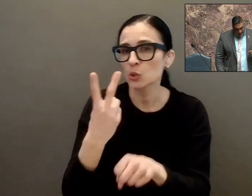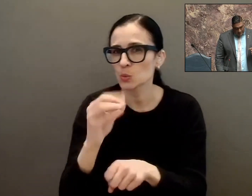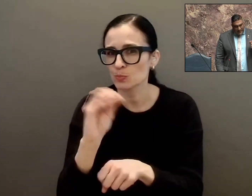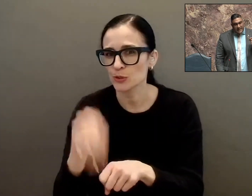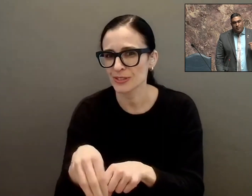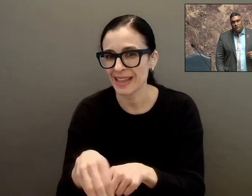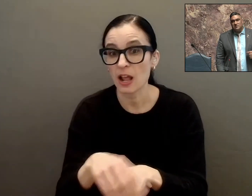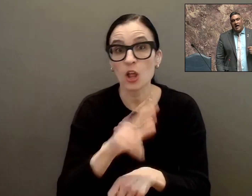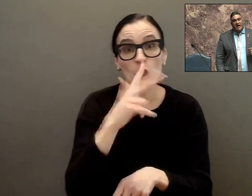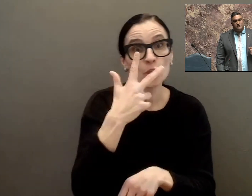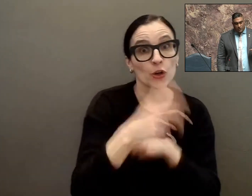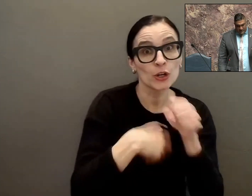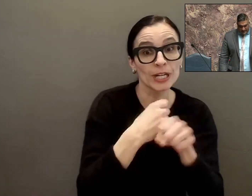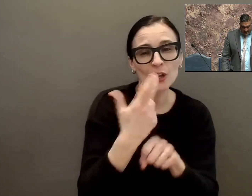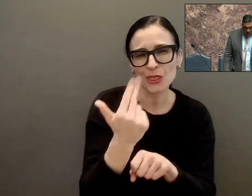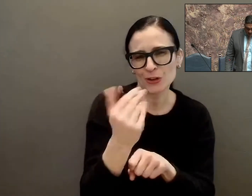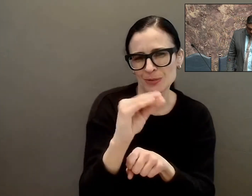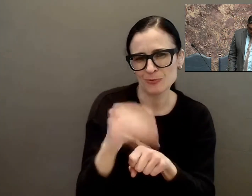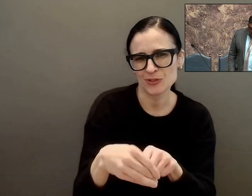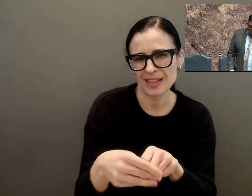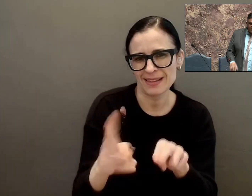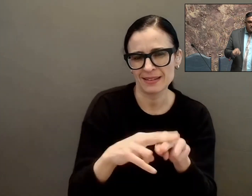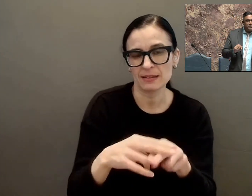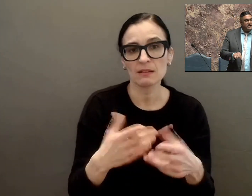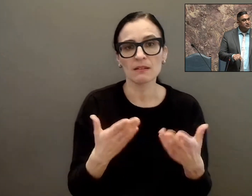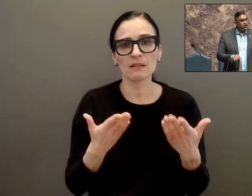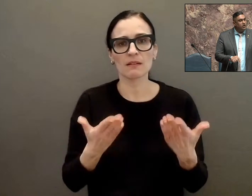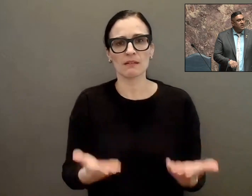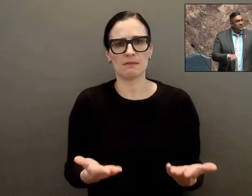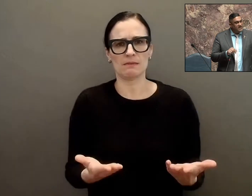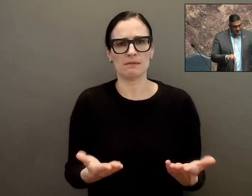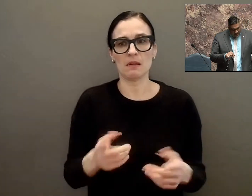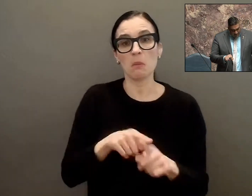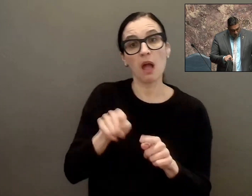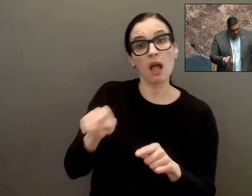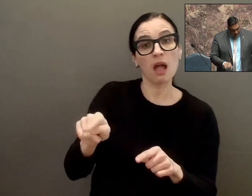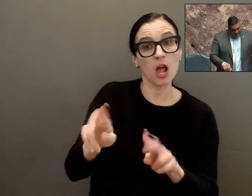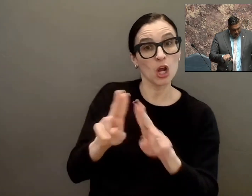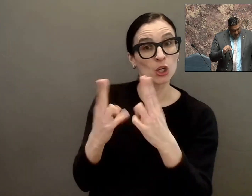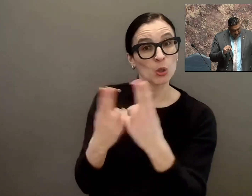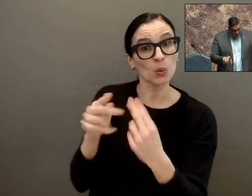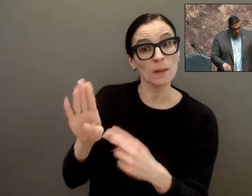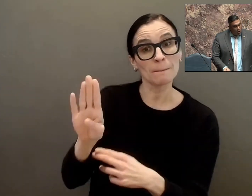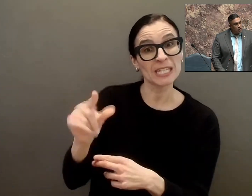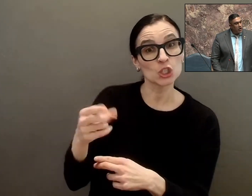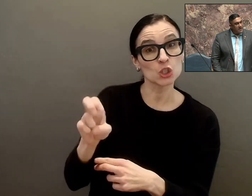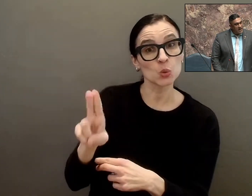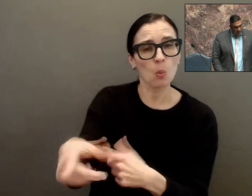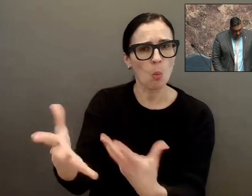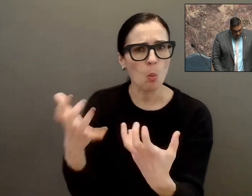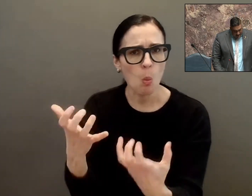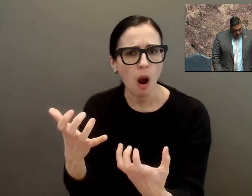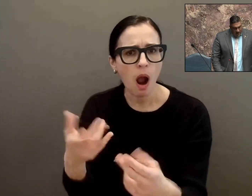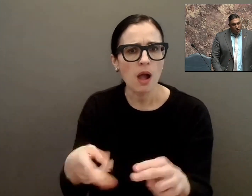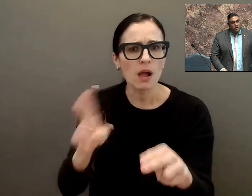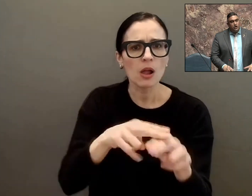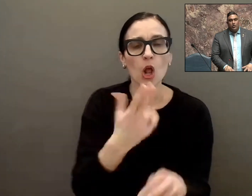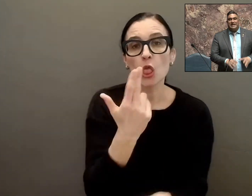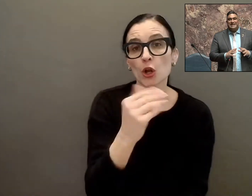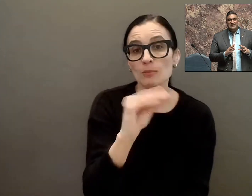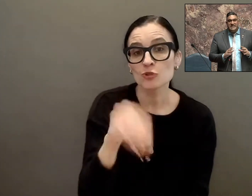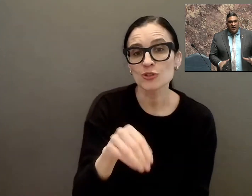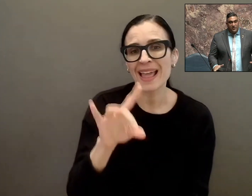2%. People's lives are in chaos, and this minister, this government, and this local MLA